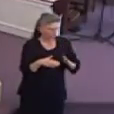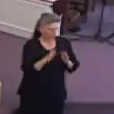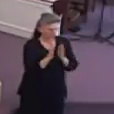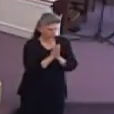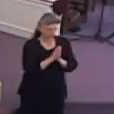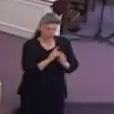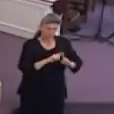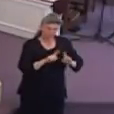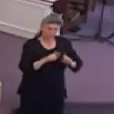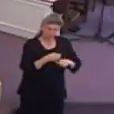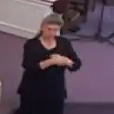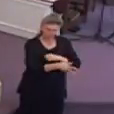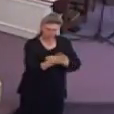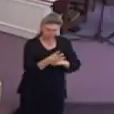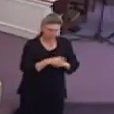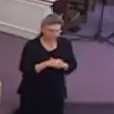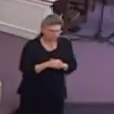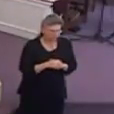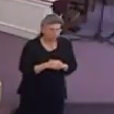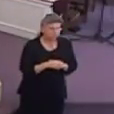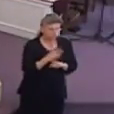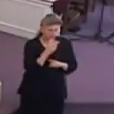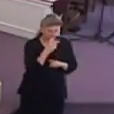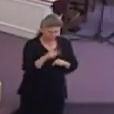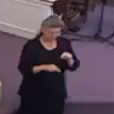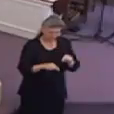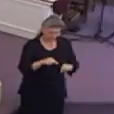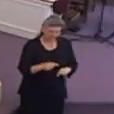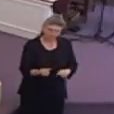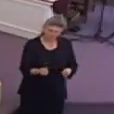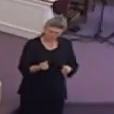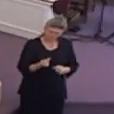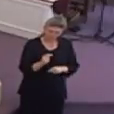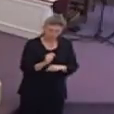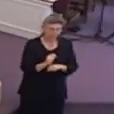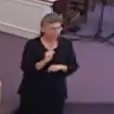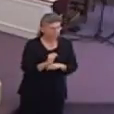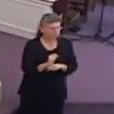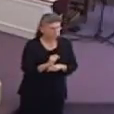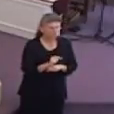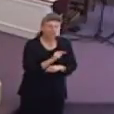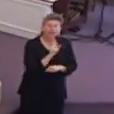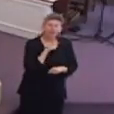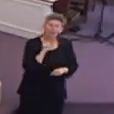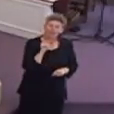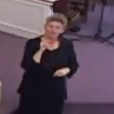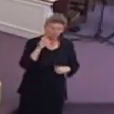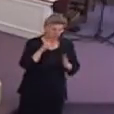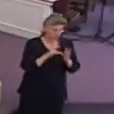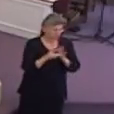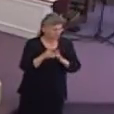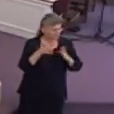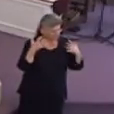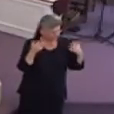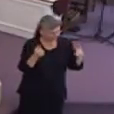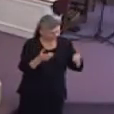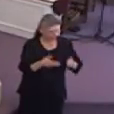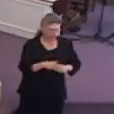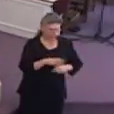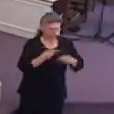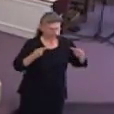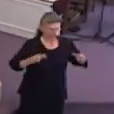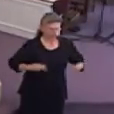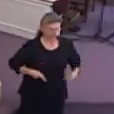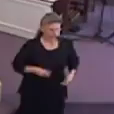And the blind and the lame came to him in the temple, and he healed them. And when the chief priests and scribes saw the